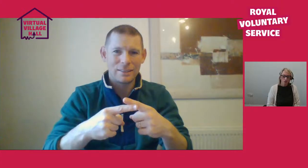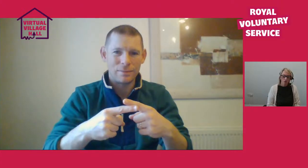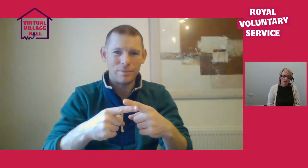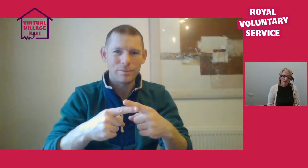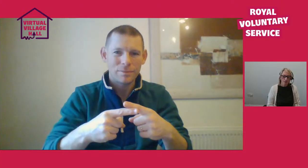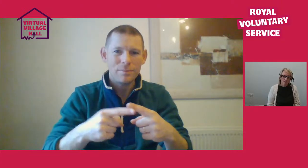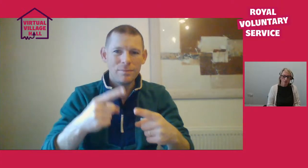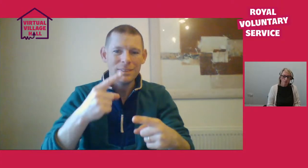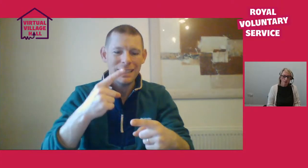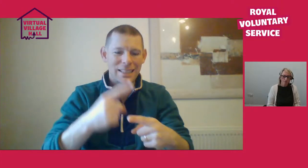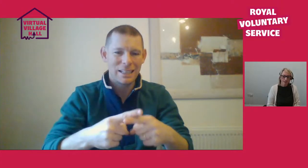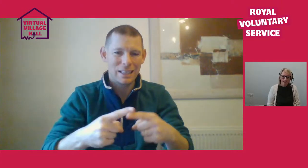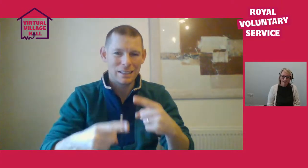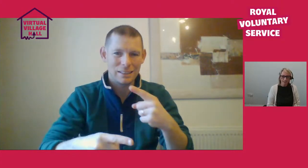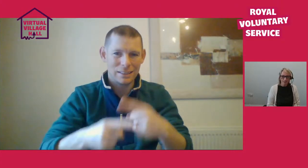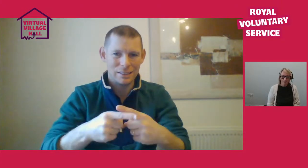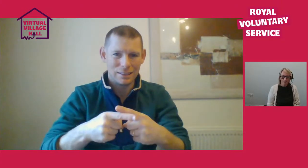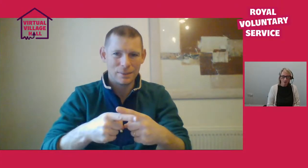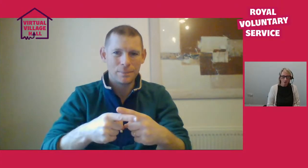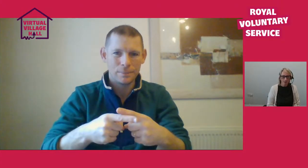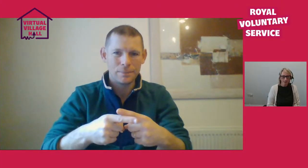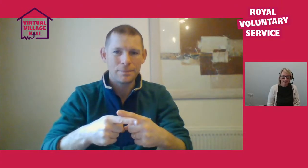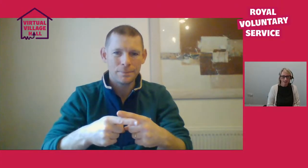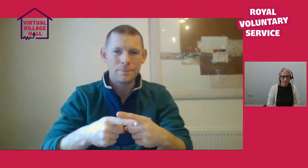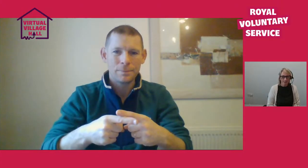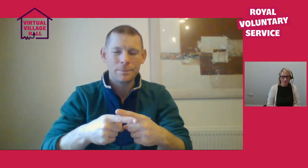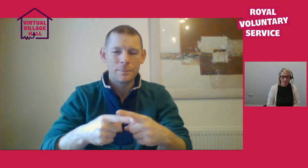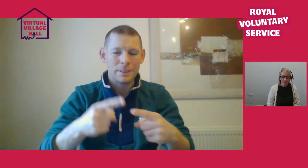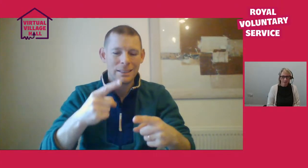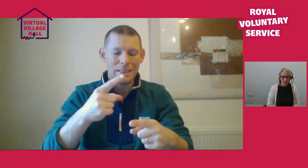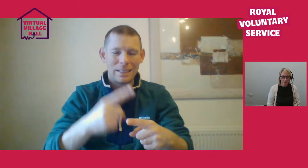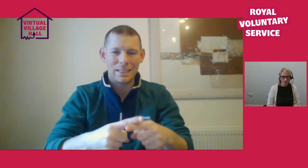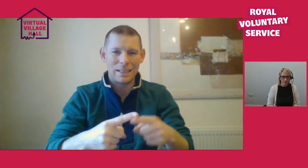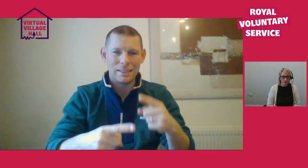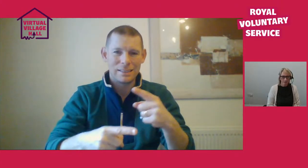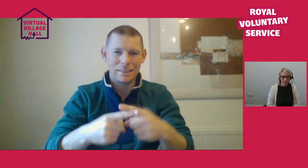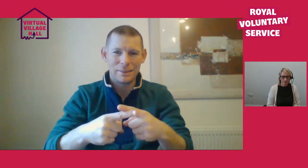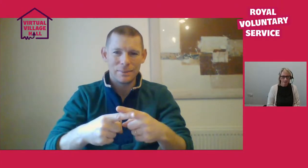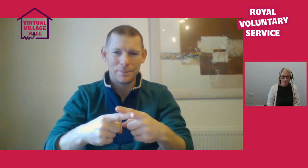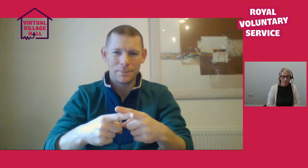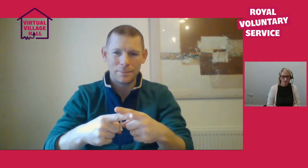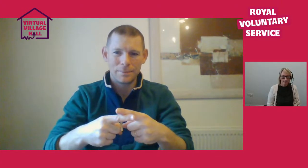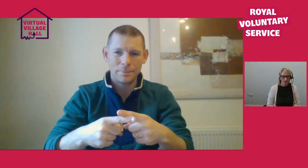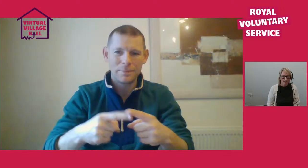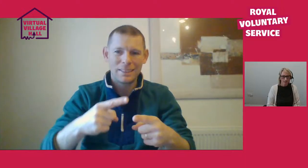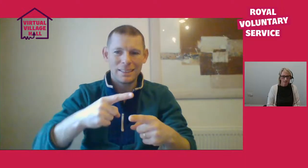And Joan has another hobby of knitting, so that's how we sign knitting.